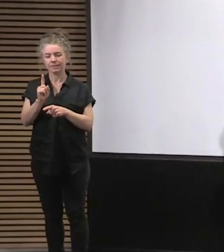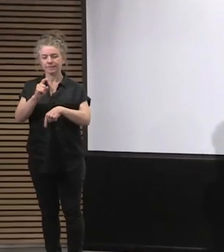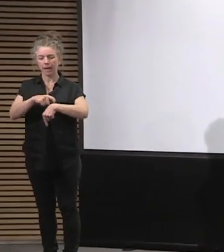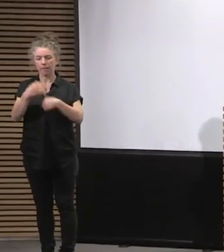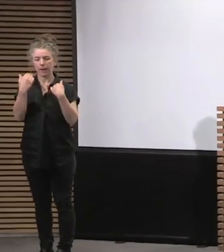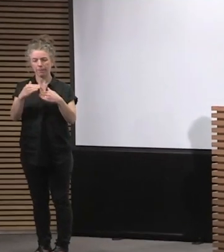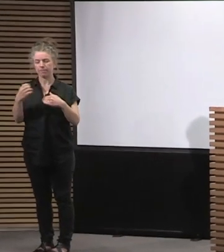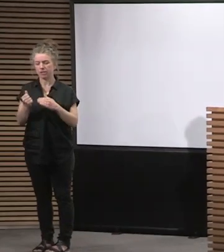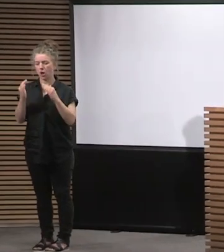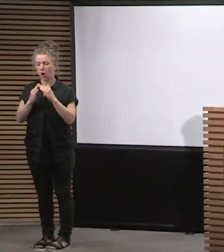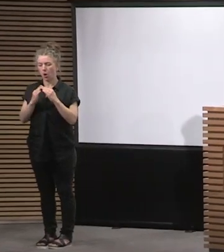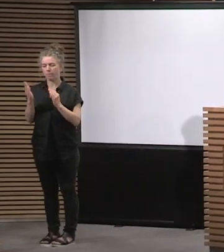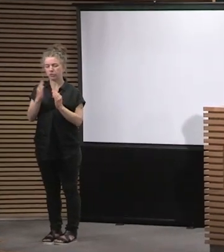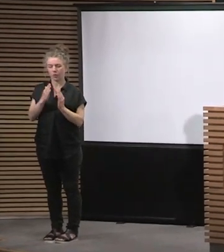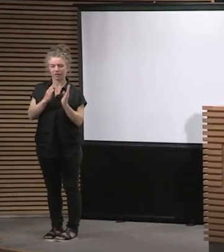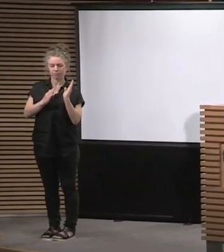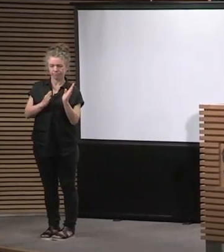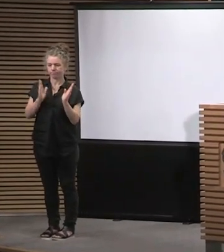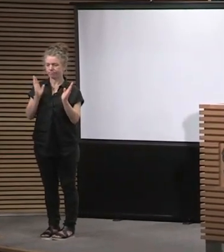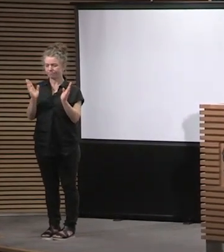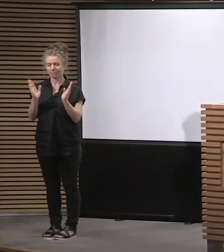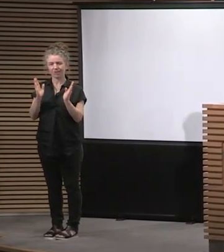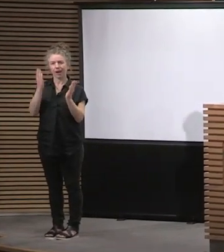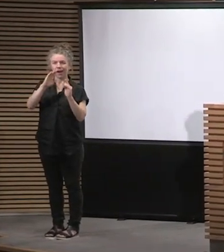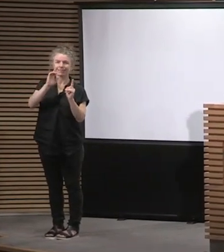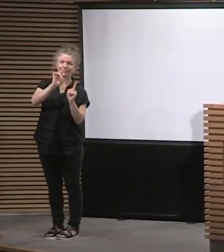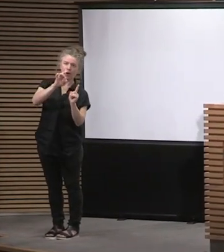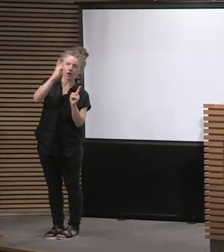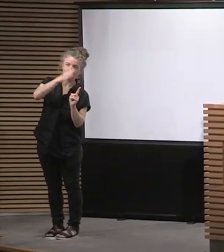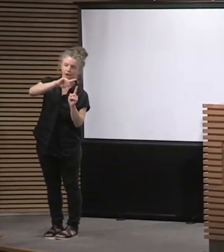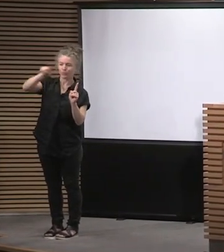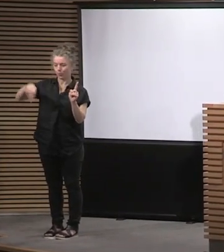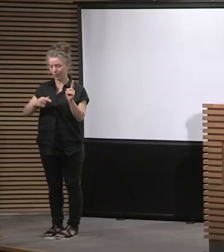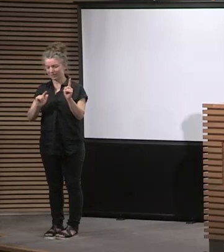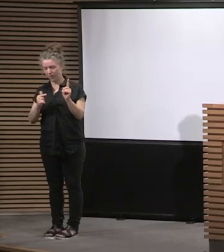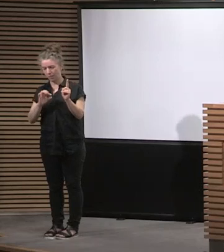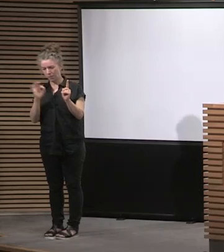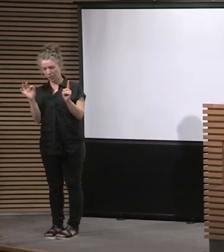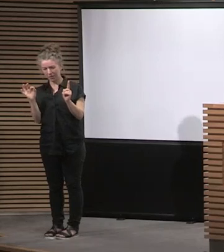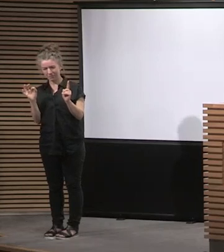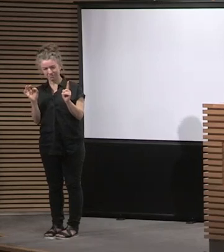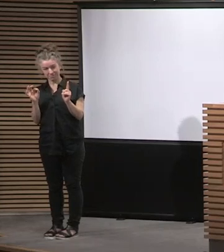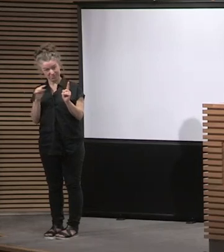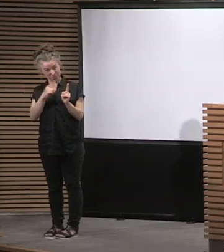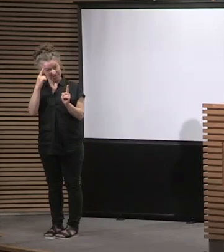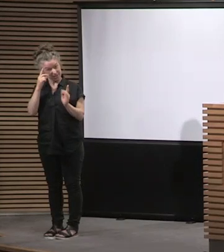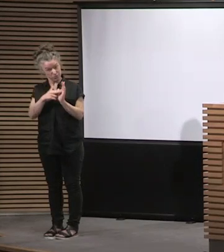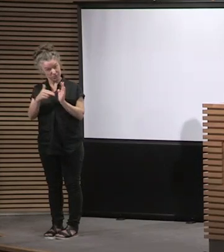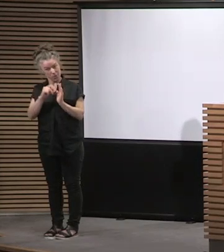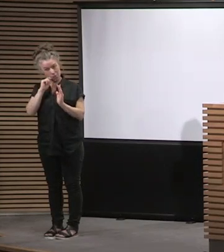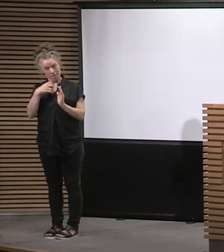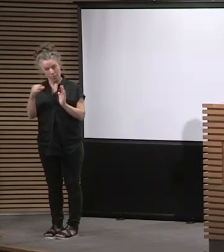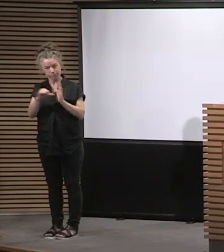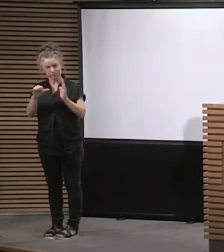ban over 60s, over 70s from actually leaving the house. So are we at the point where we need to consider those sorts of more radical, more restrictions to enforce